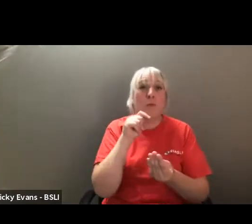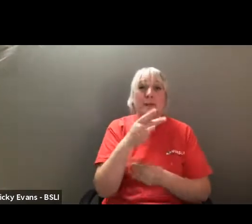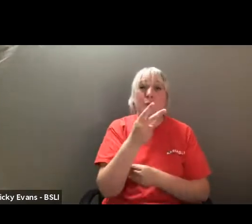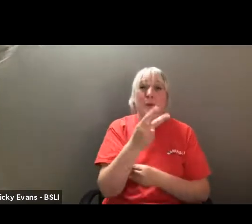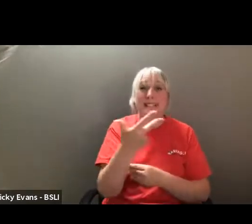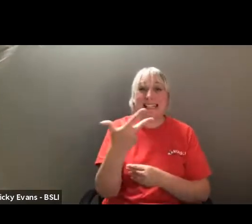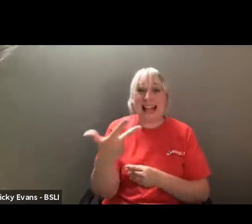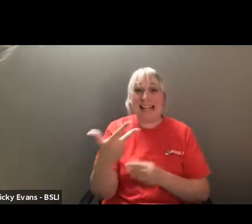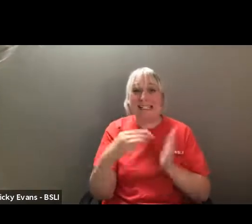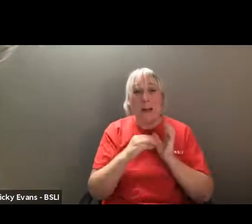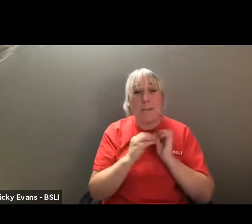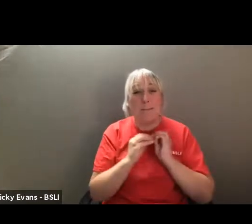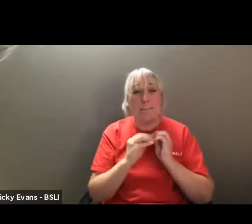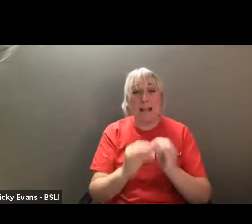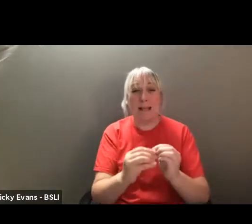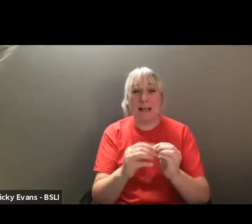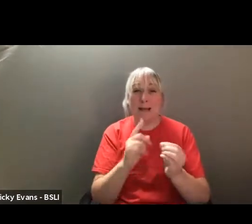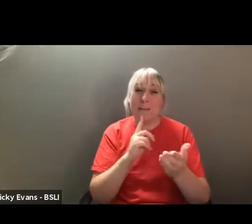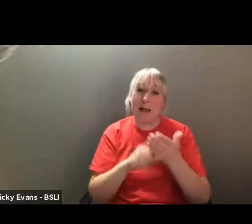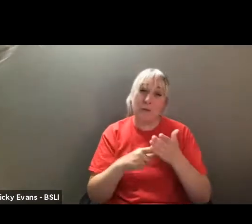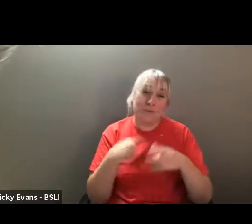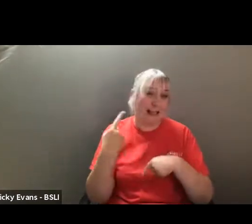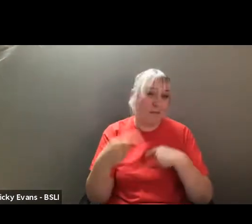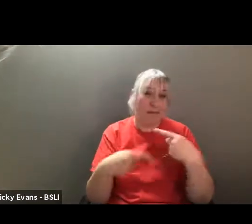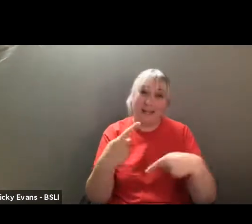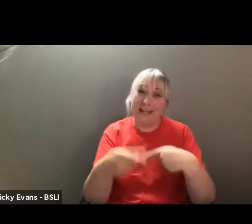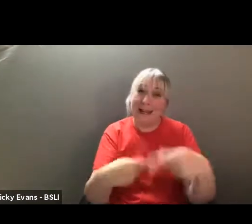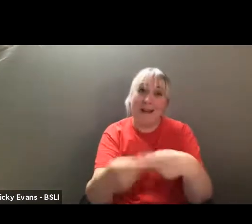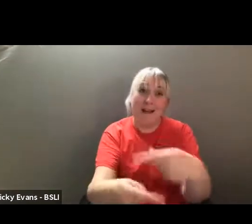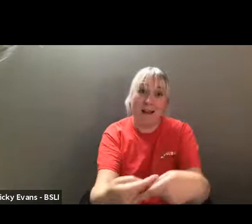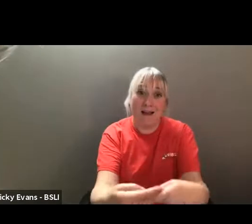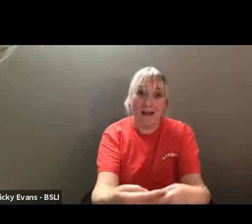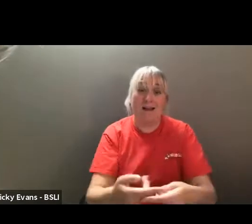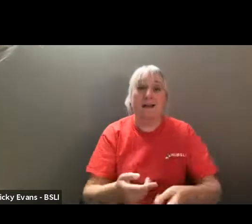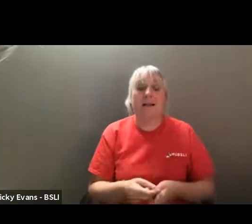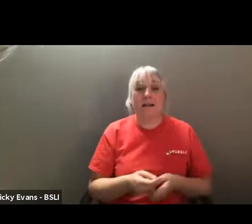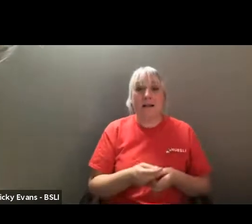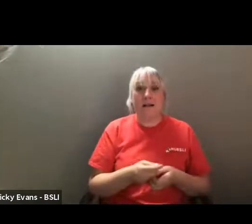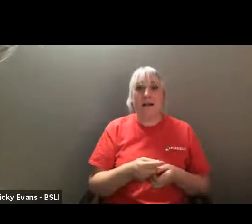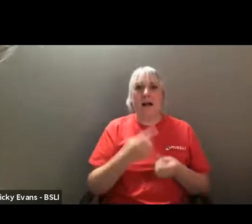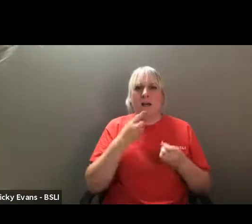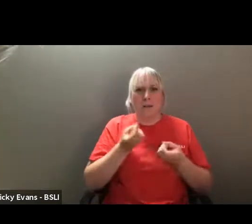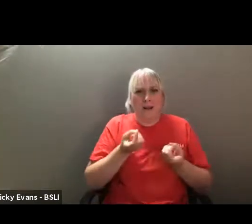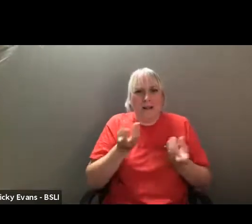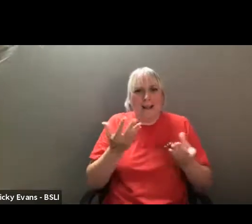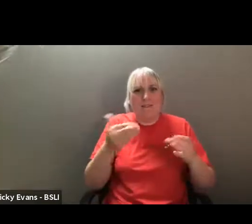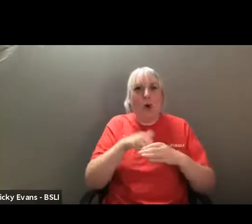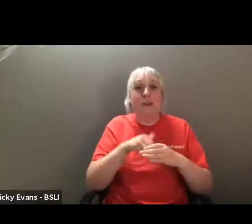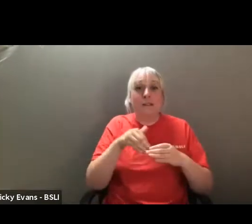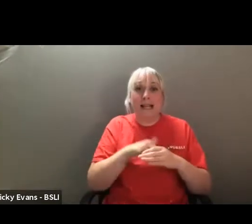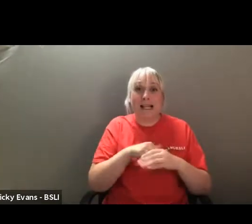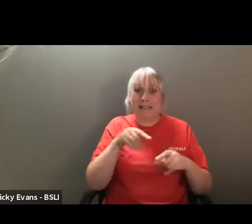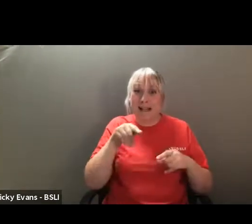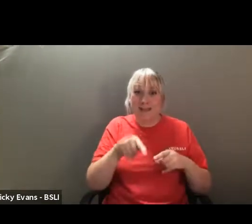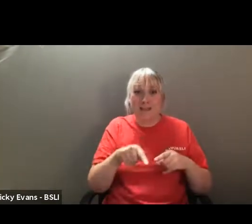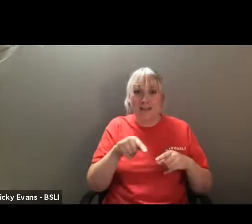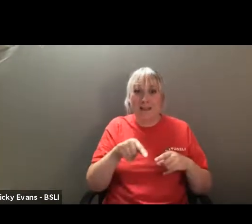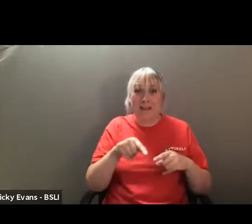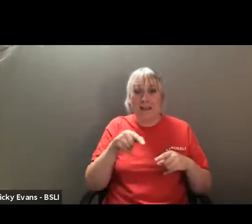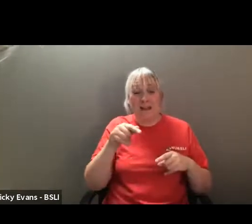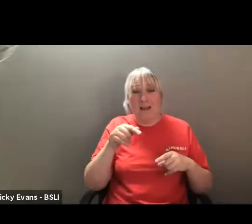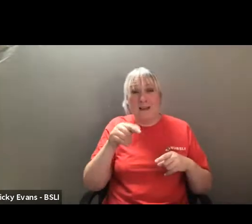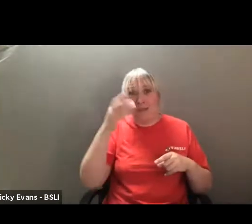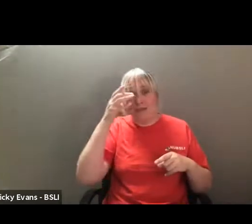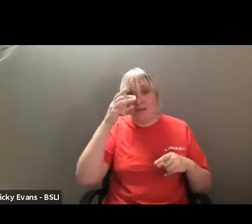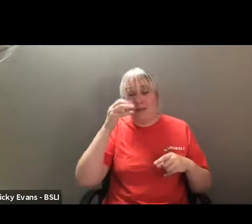per year. Now, to give you an idea of that, that is currently the Scottish Government's